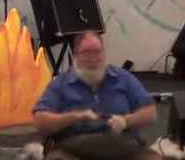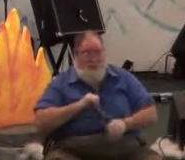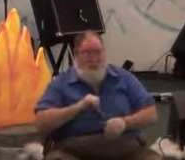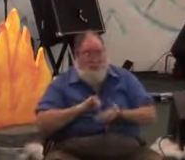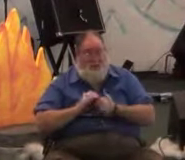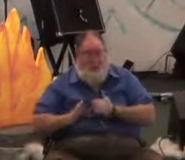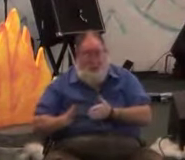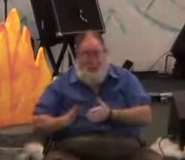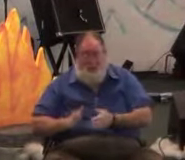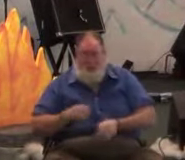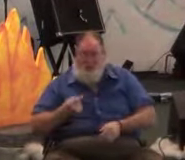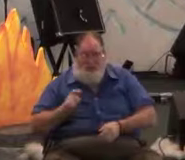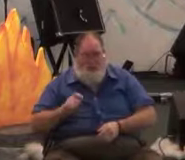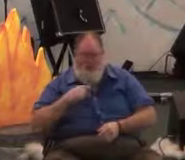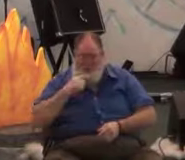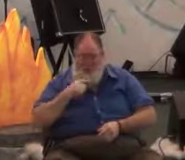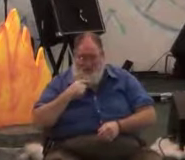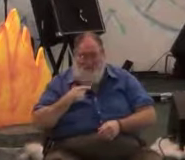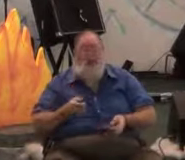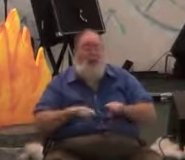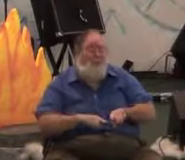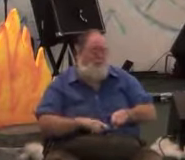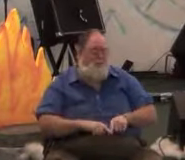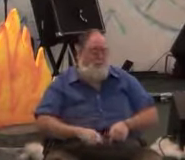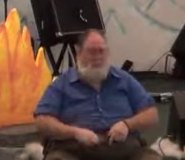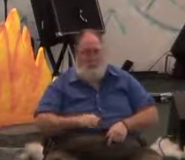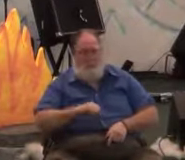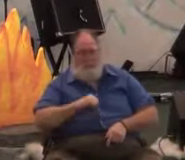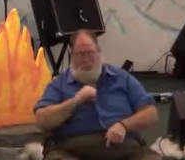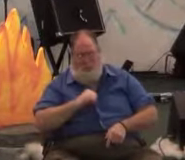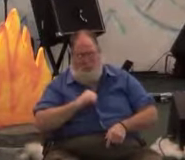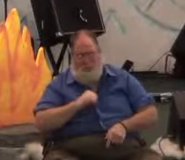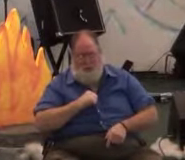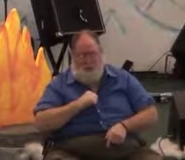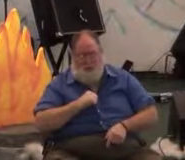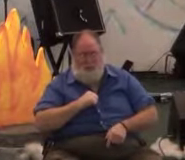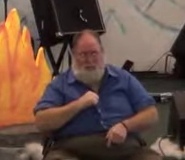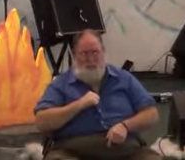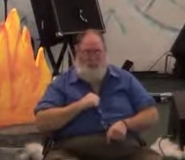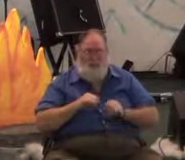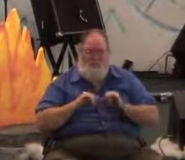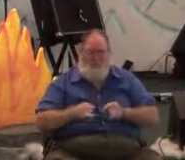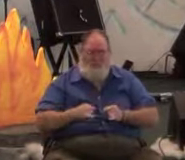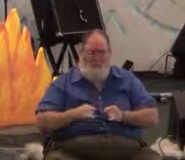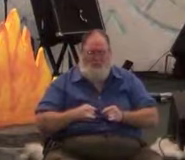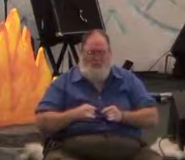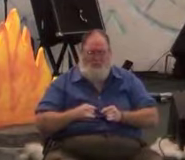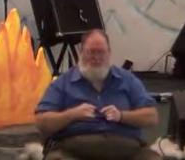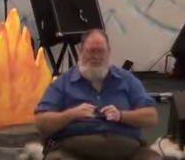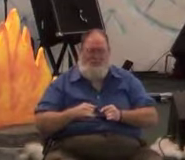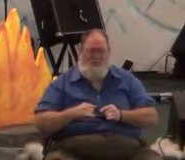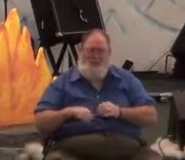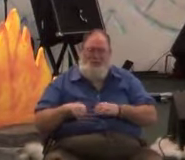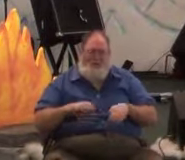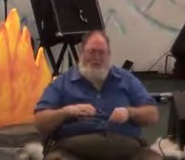happens. Pride. An inflated sense of one's personal status or accomplishments.